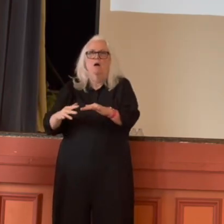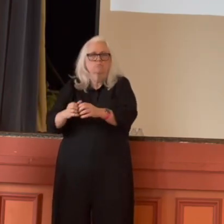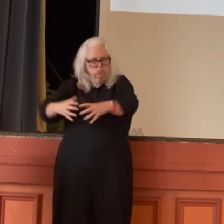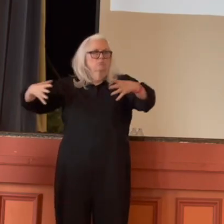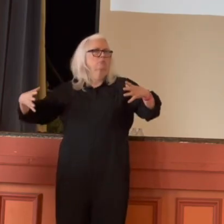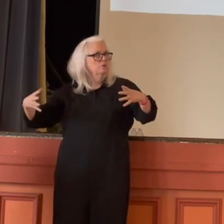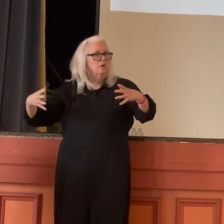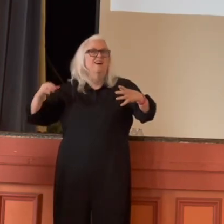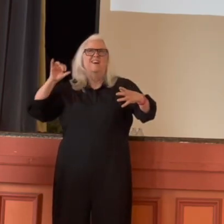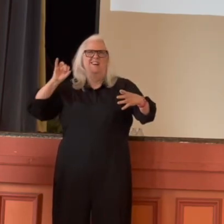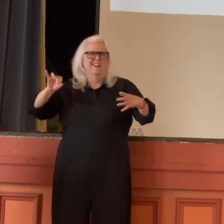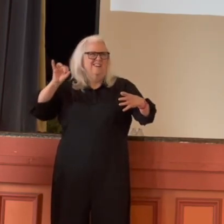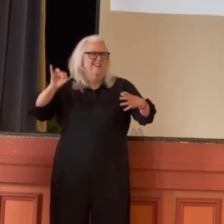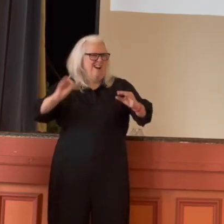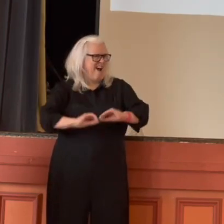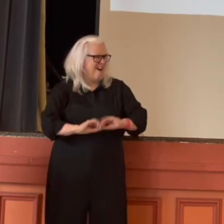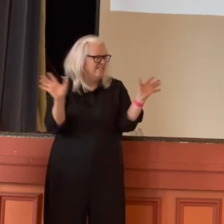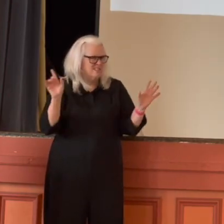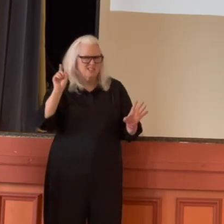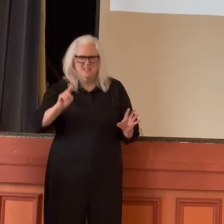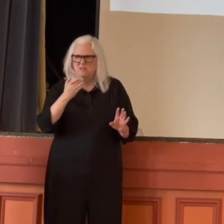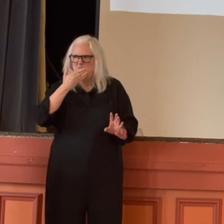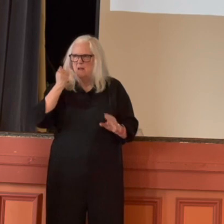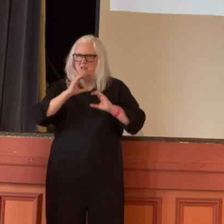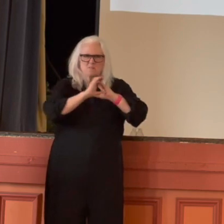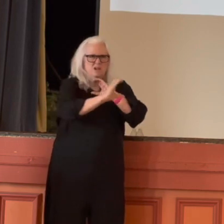sewers, or people were going to get sick.